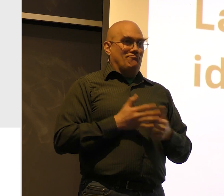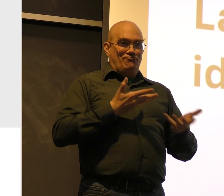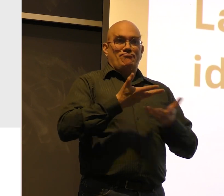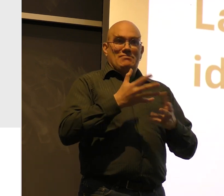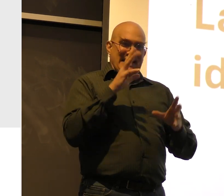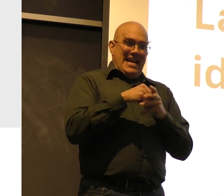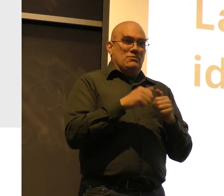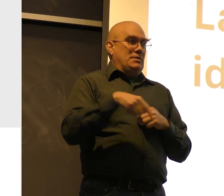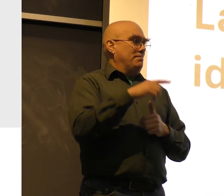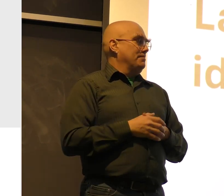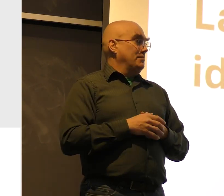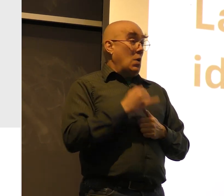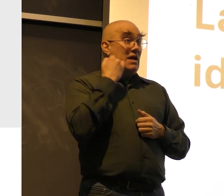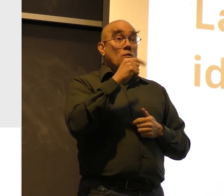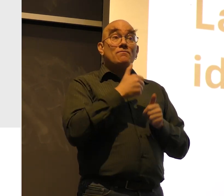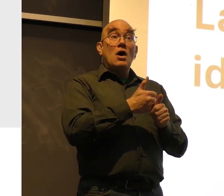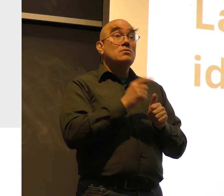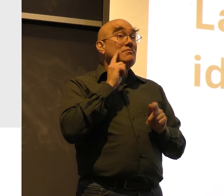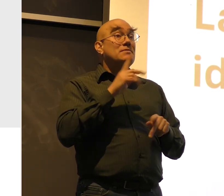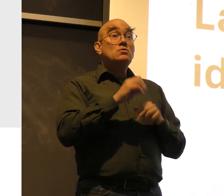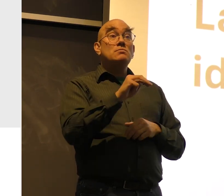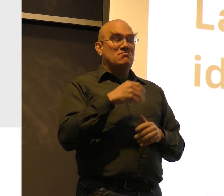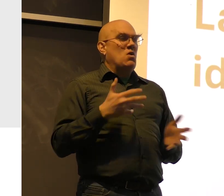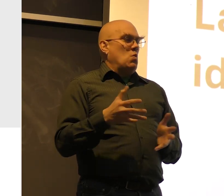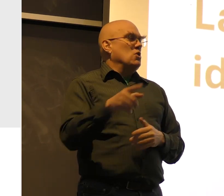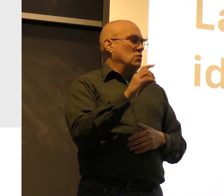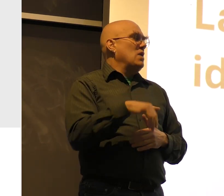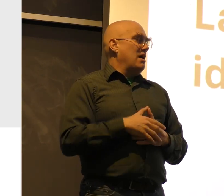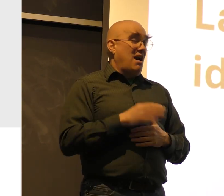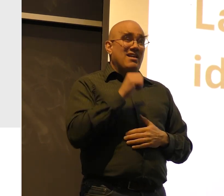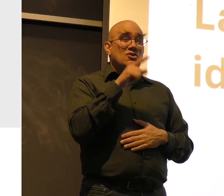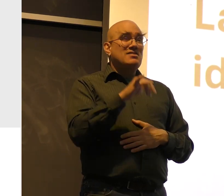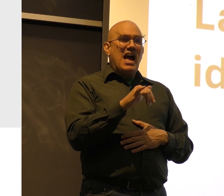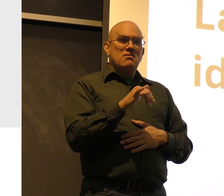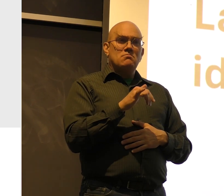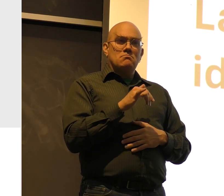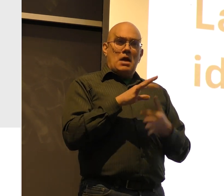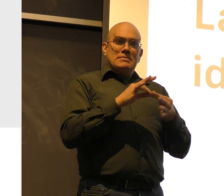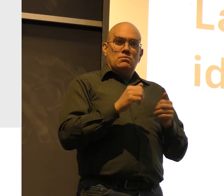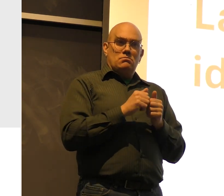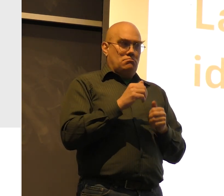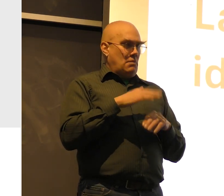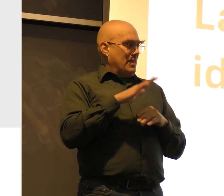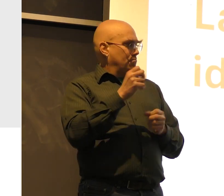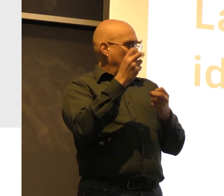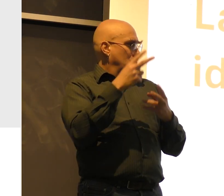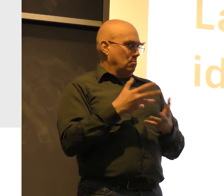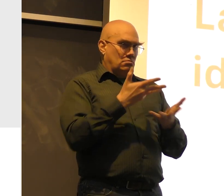around. Have those conversations, engage. And if you don't follow deaf people on social media, I encourage you to.